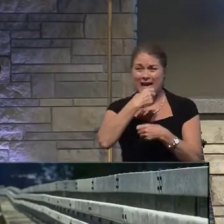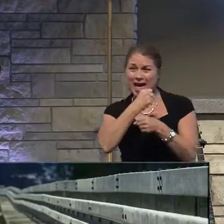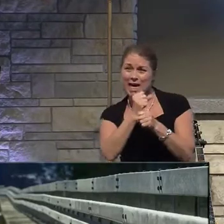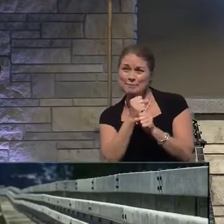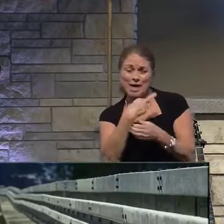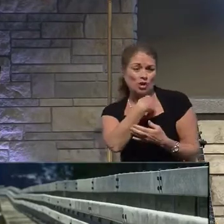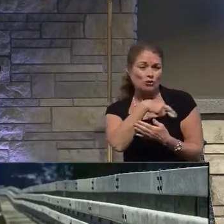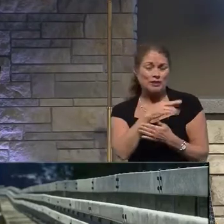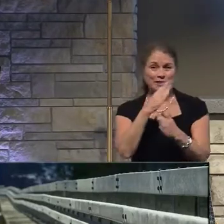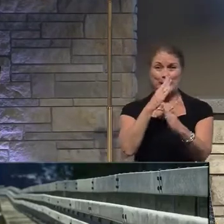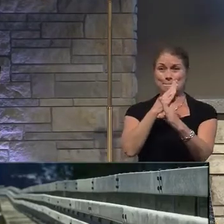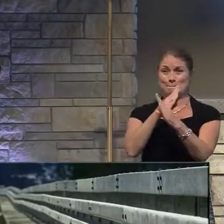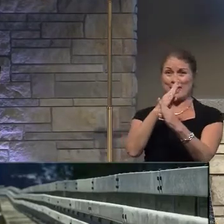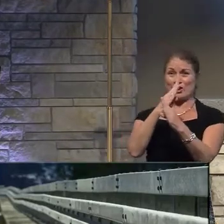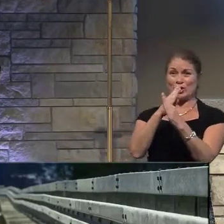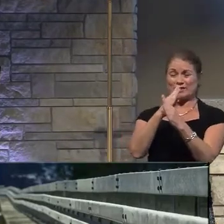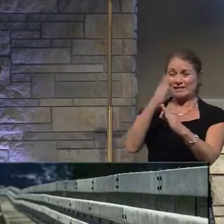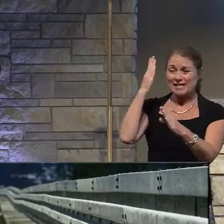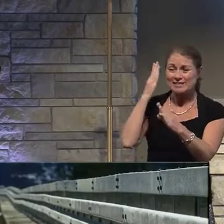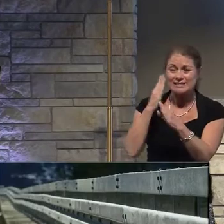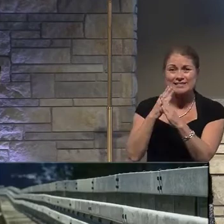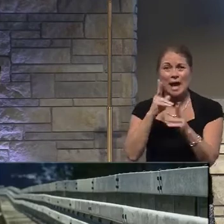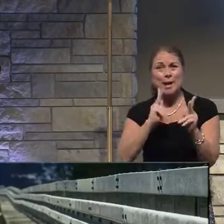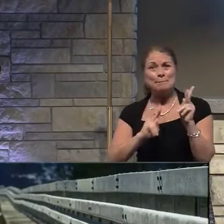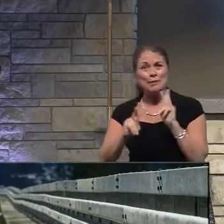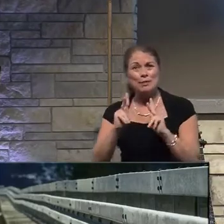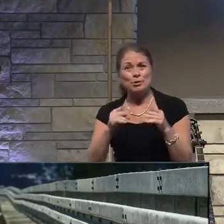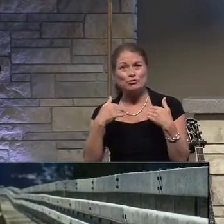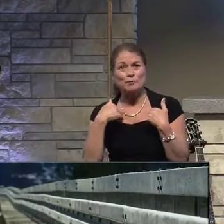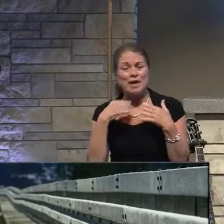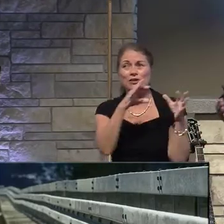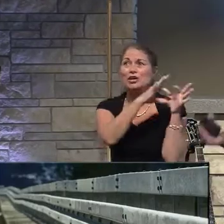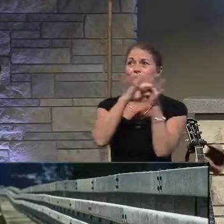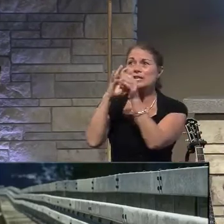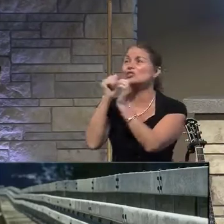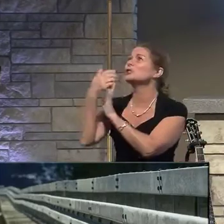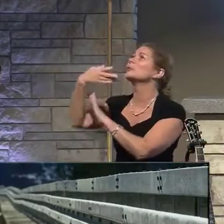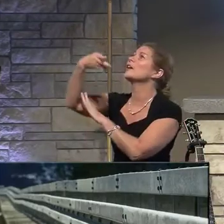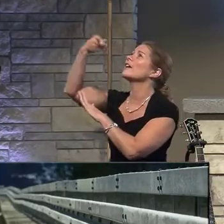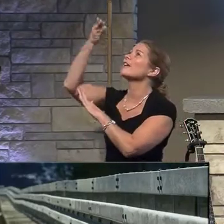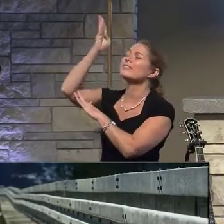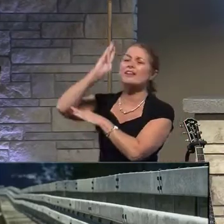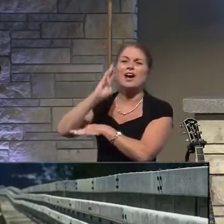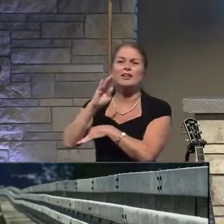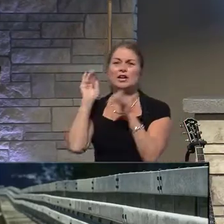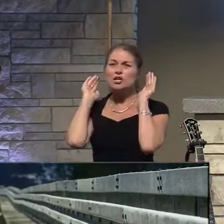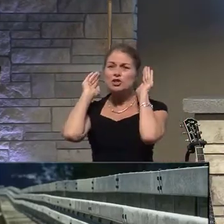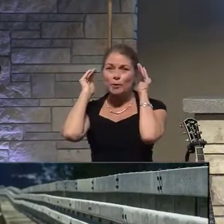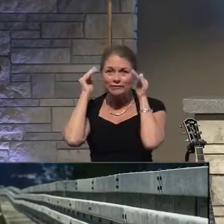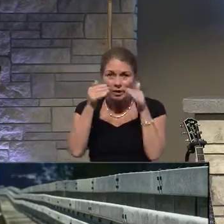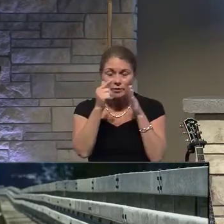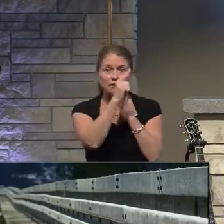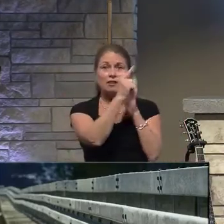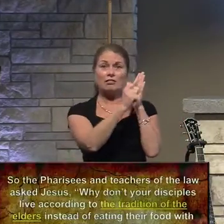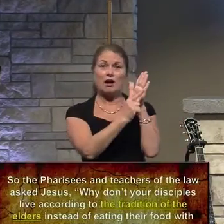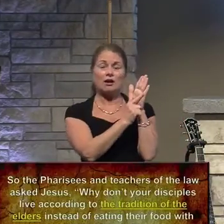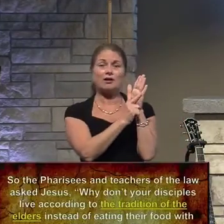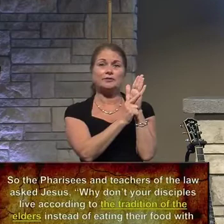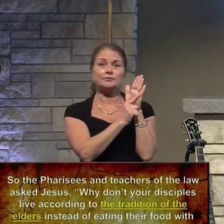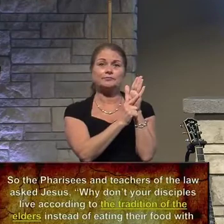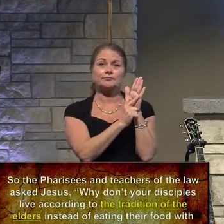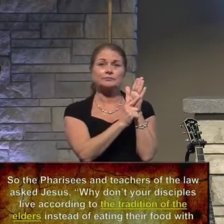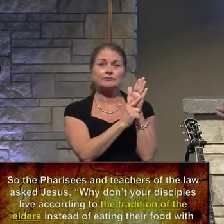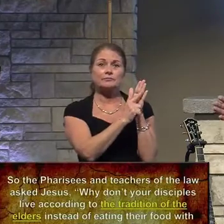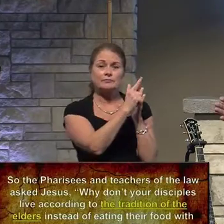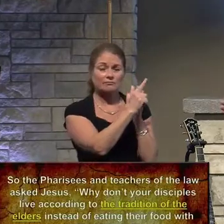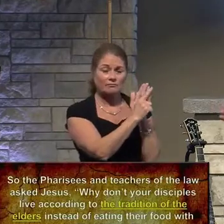barriers that prevented people from having a relationship with God. They were focused on law.